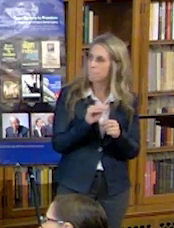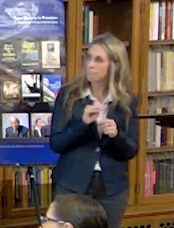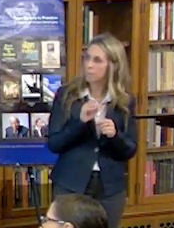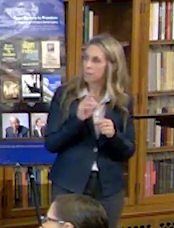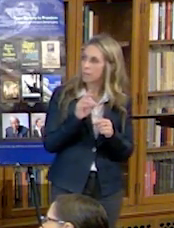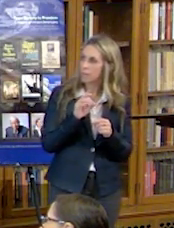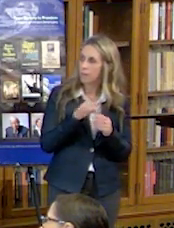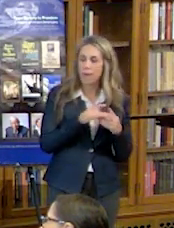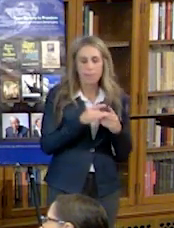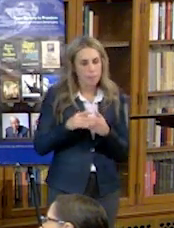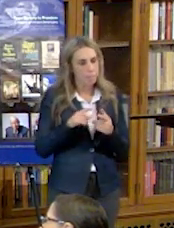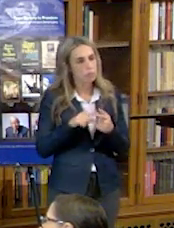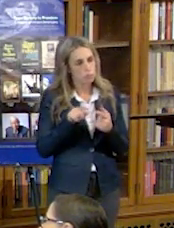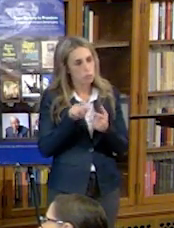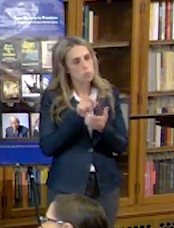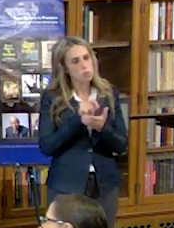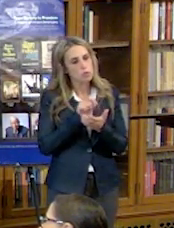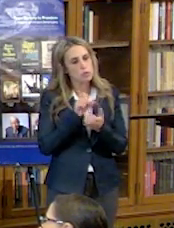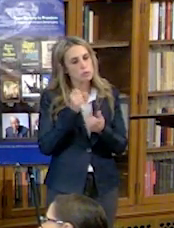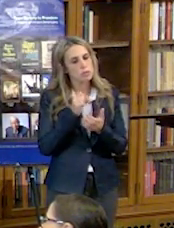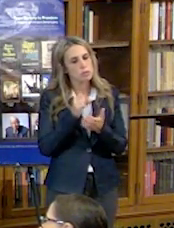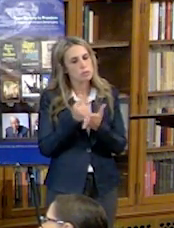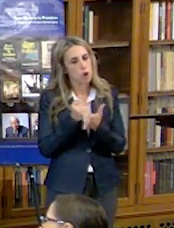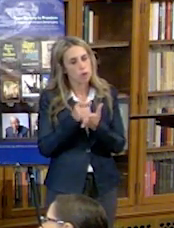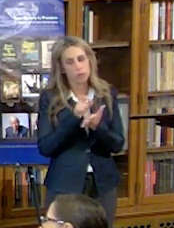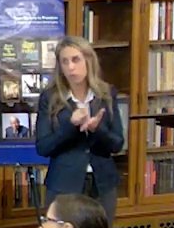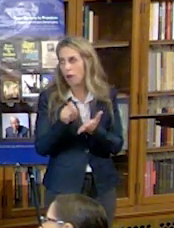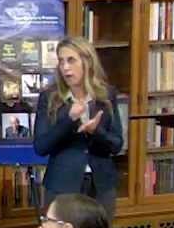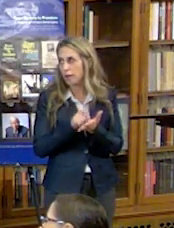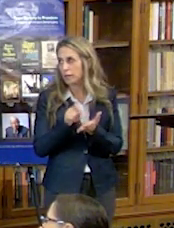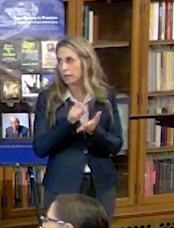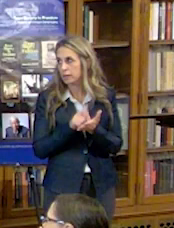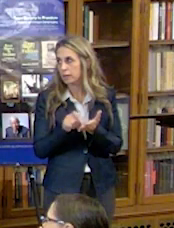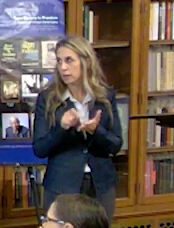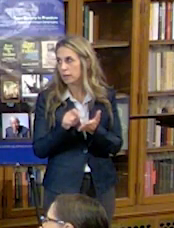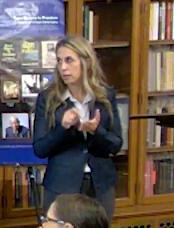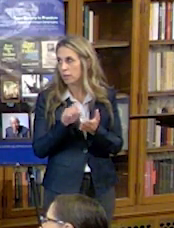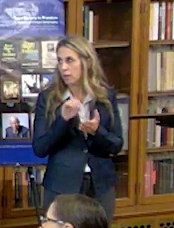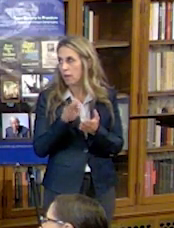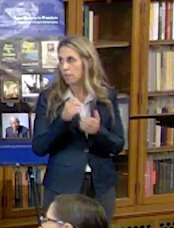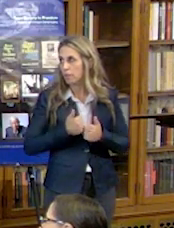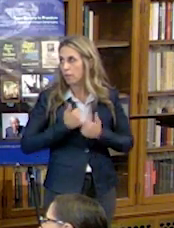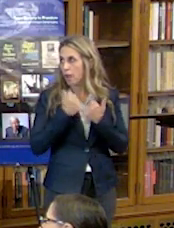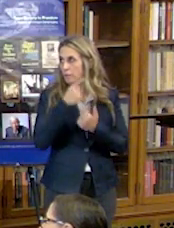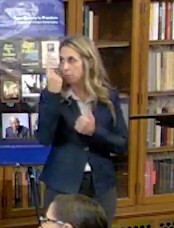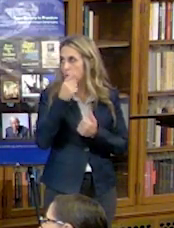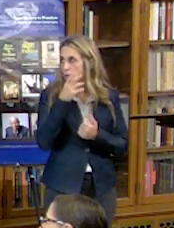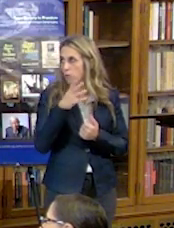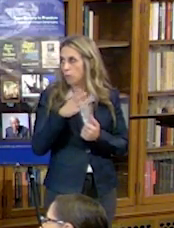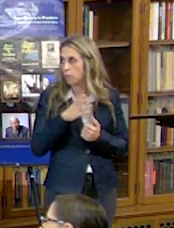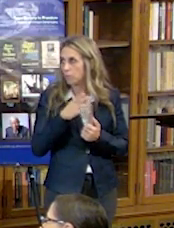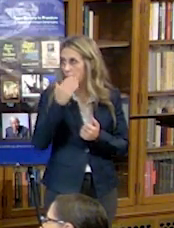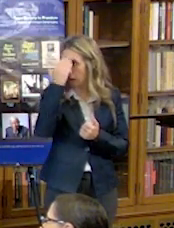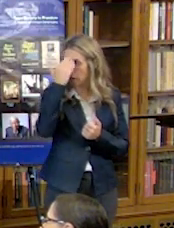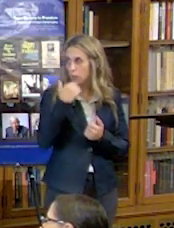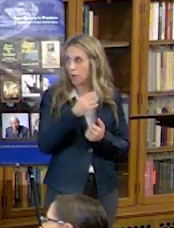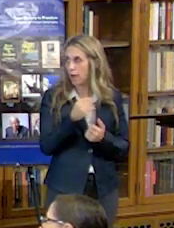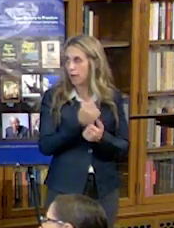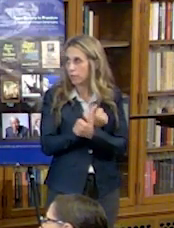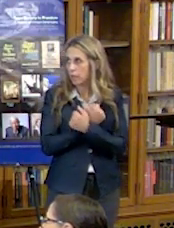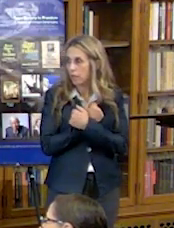scholarly writing in part by asserting the value and significance of the lives of black women I knew and